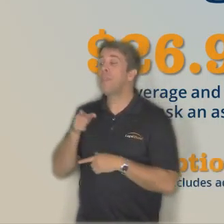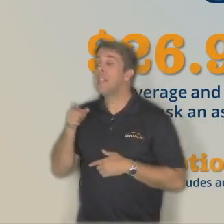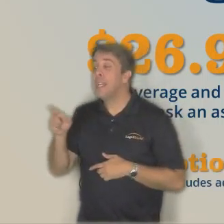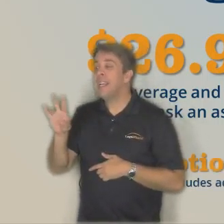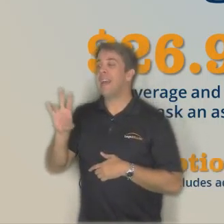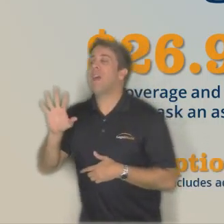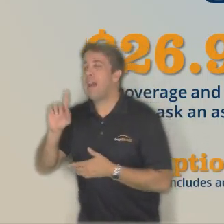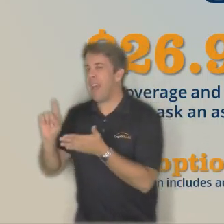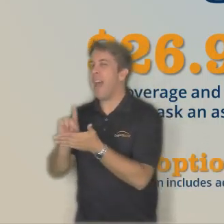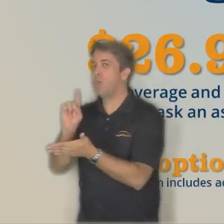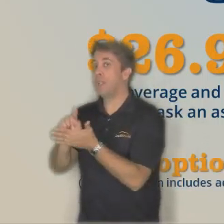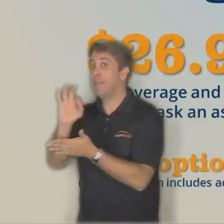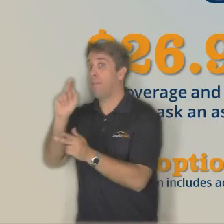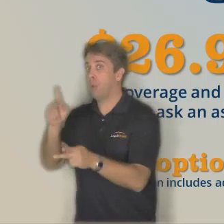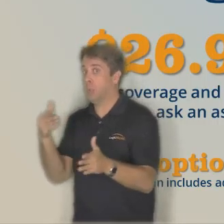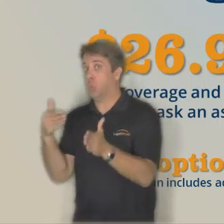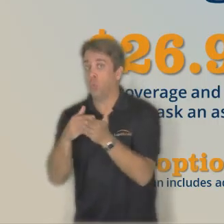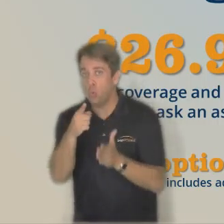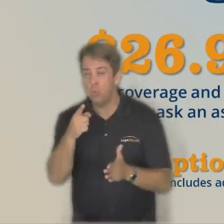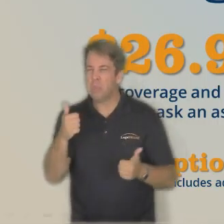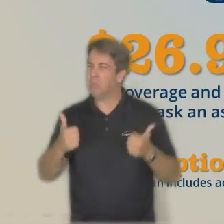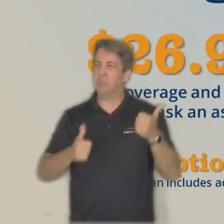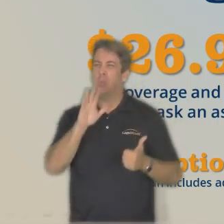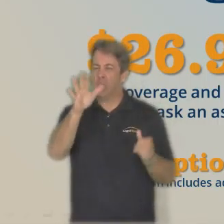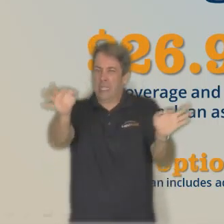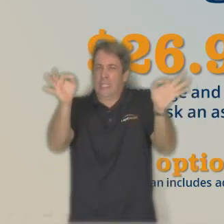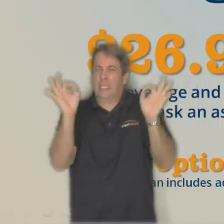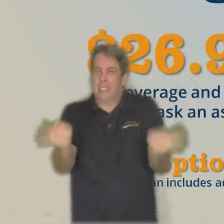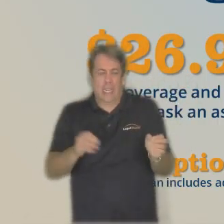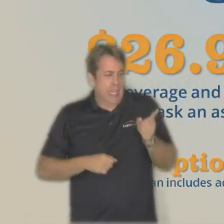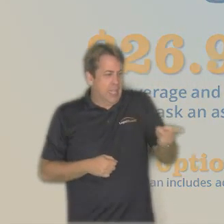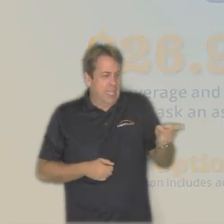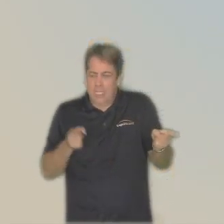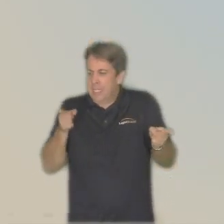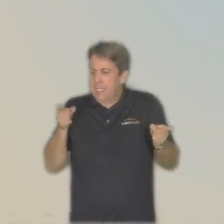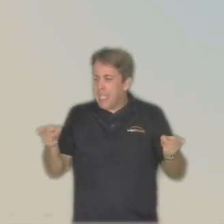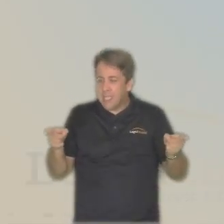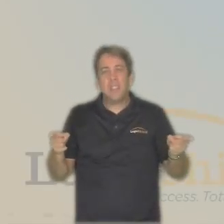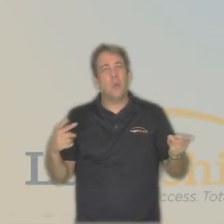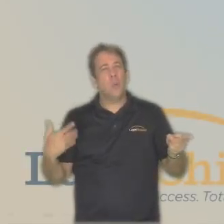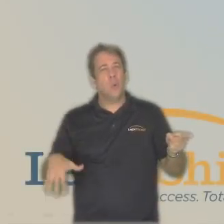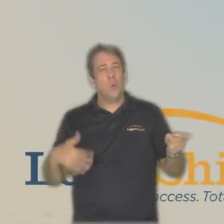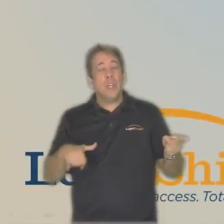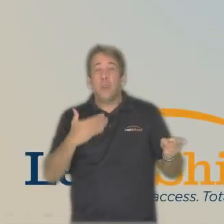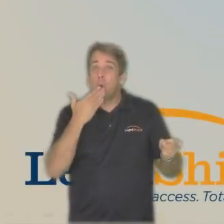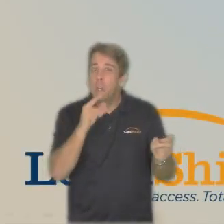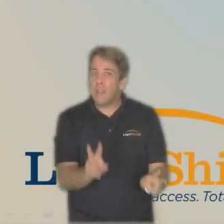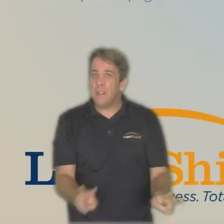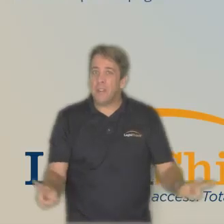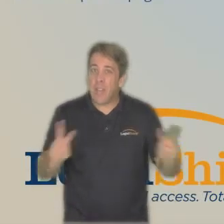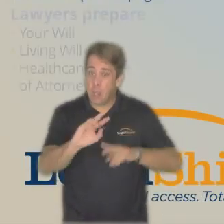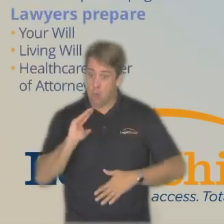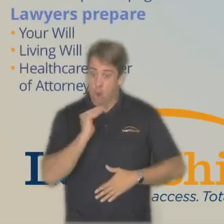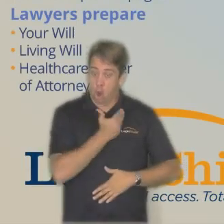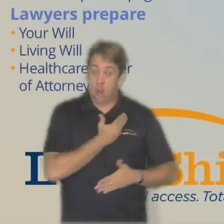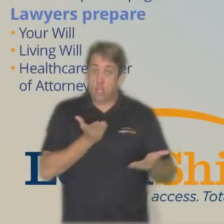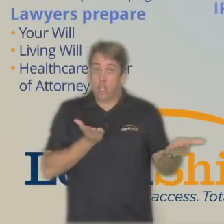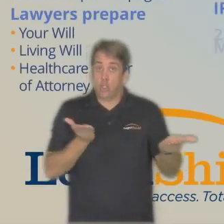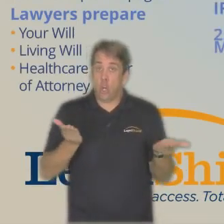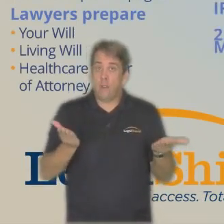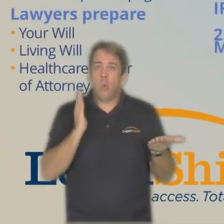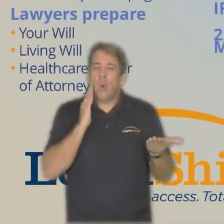additional pretrial time in the event that you're ever sued. We believe you will be hard-pressed to find a better value anywhere, and most importantly,